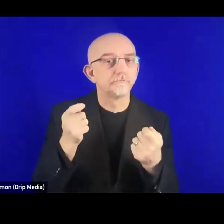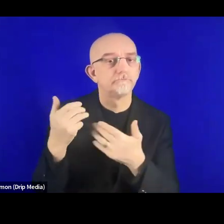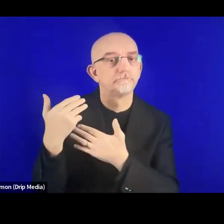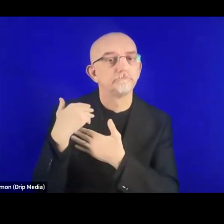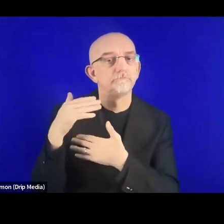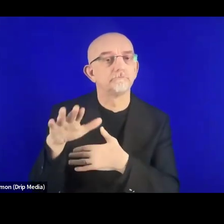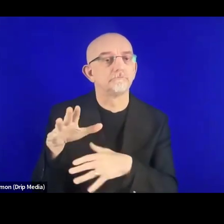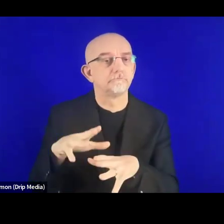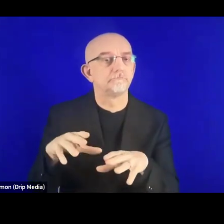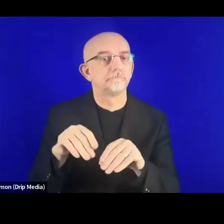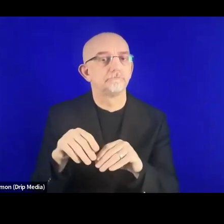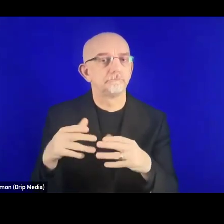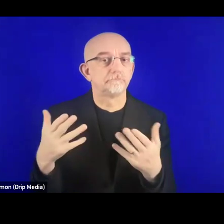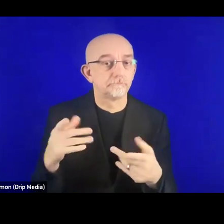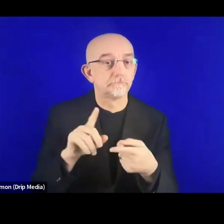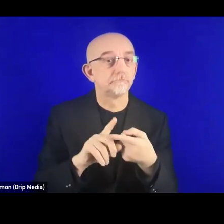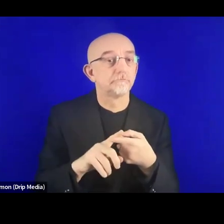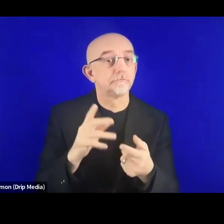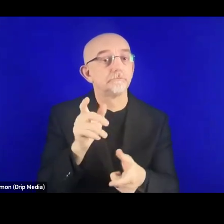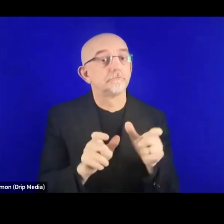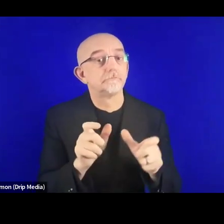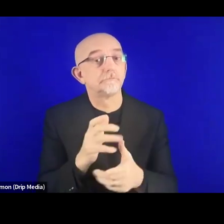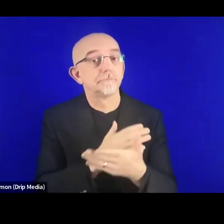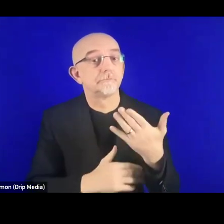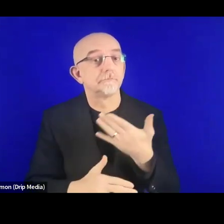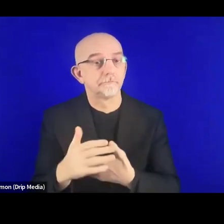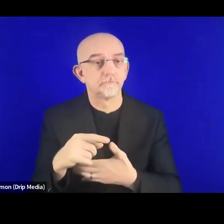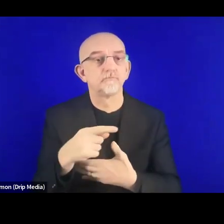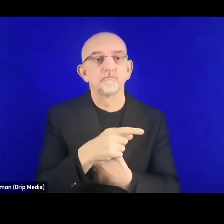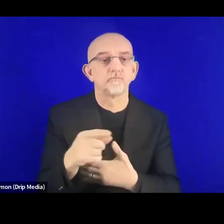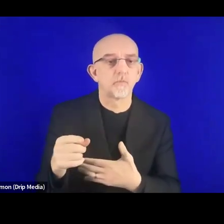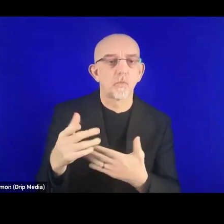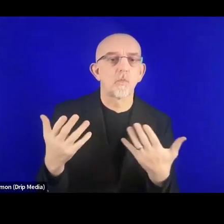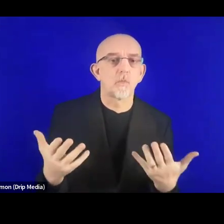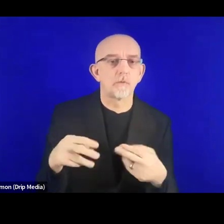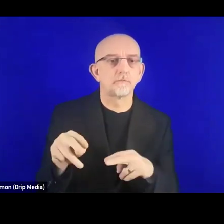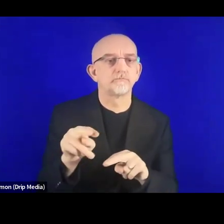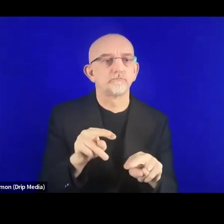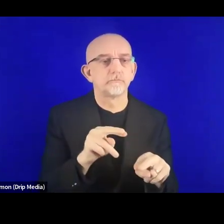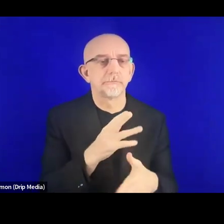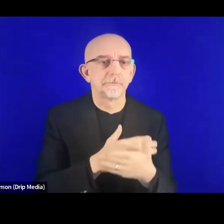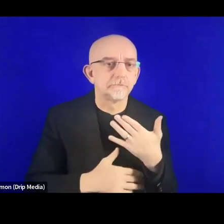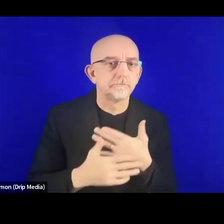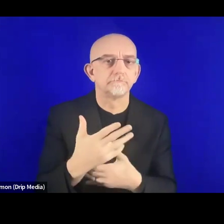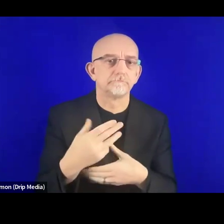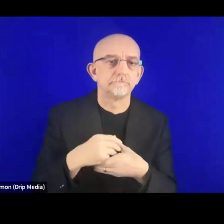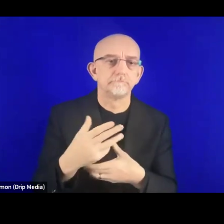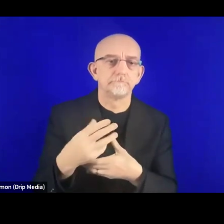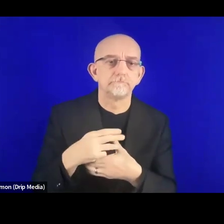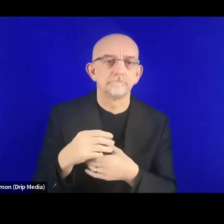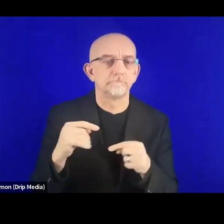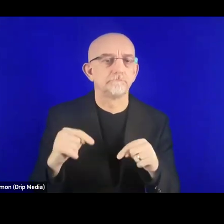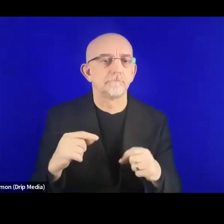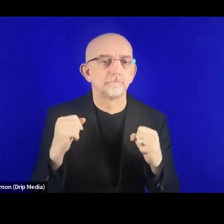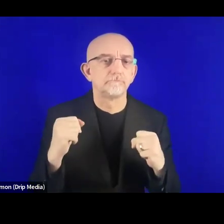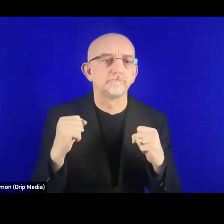up to 100 days in a year, what comes out of public works is rural infrastructure. And you could create an infrastructure in